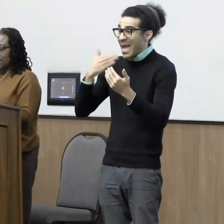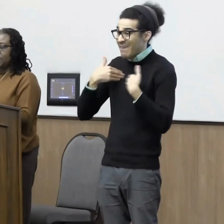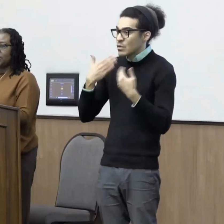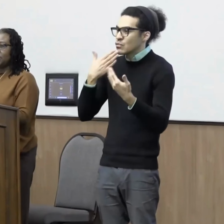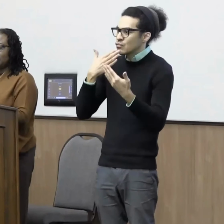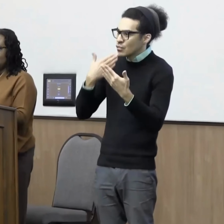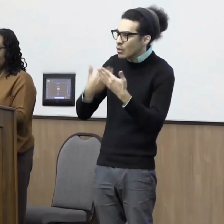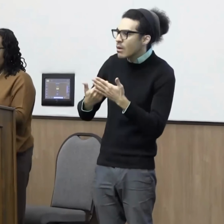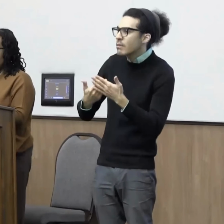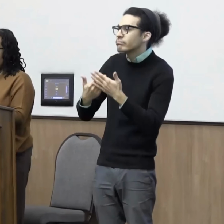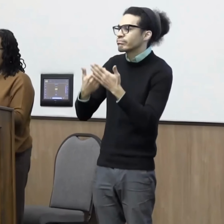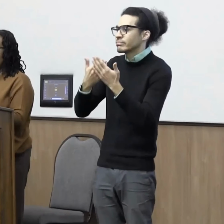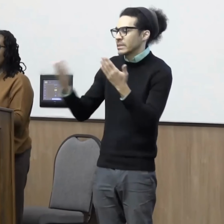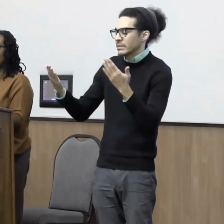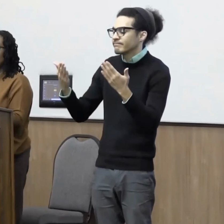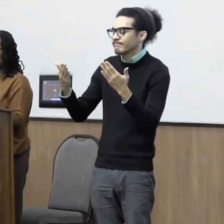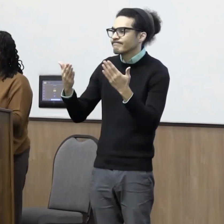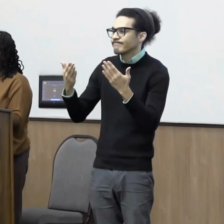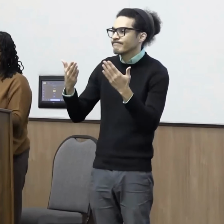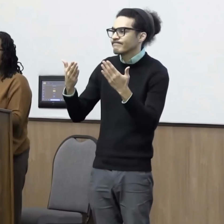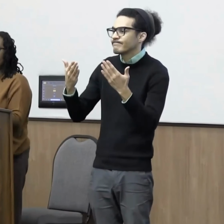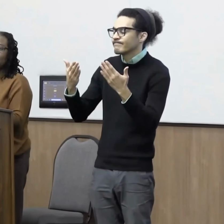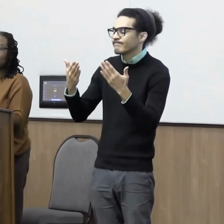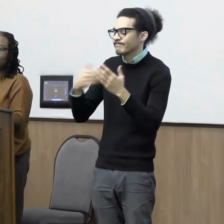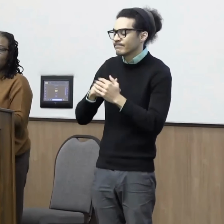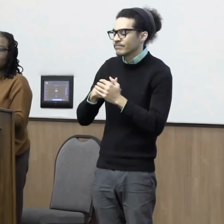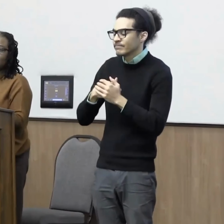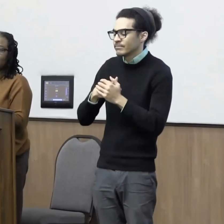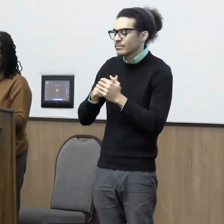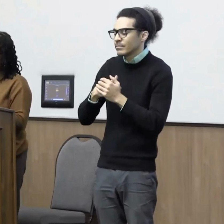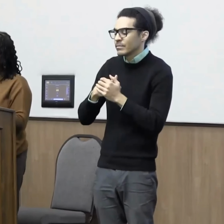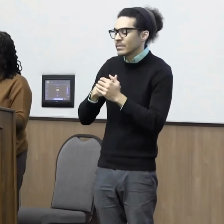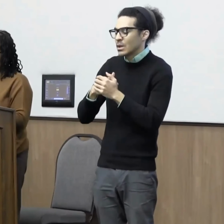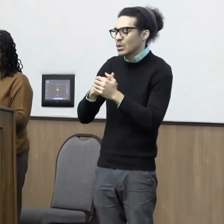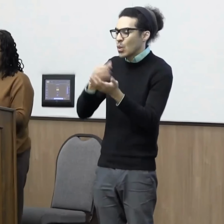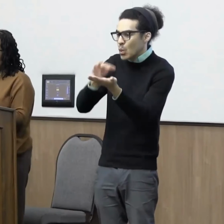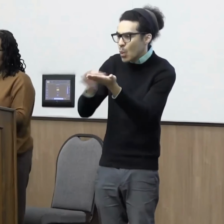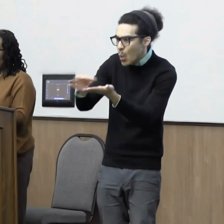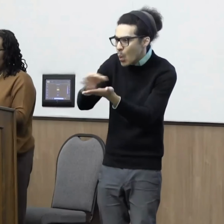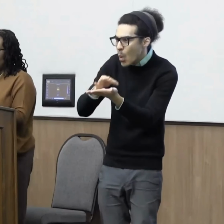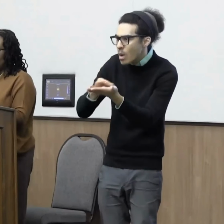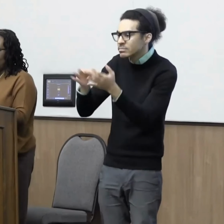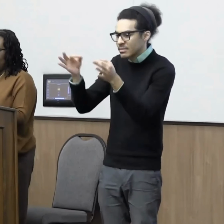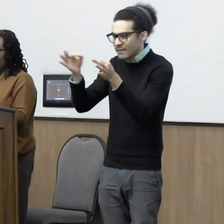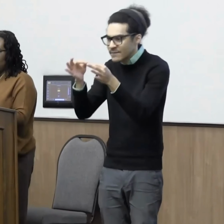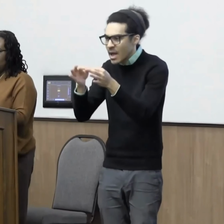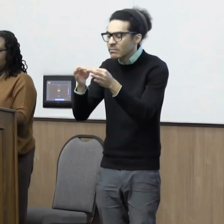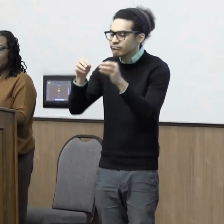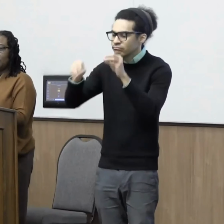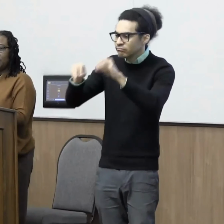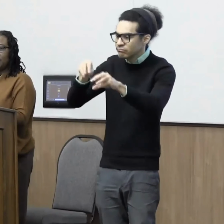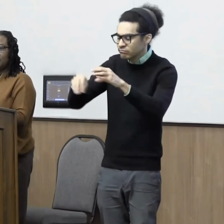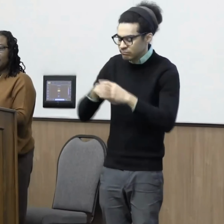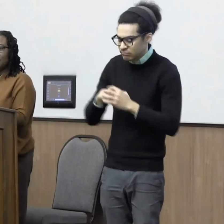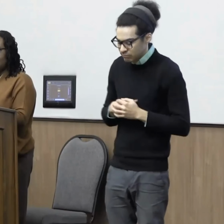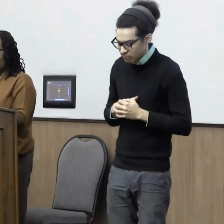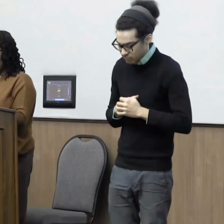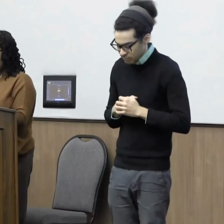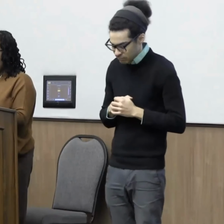luscious tapestries, and antique coins of incredible value. Jewels worthy of a queen's